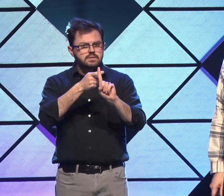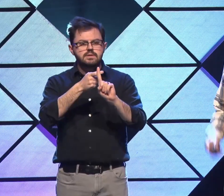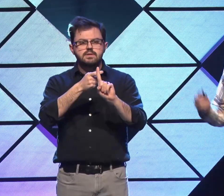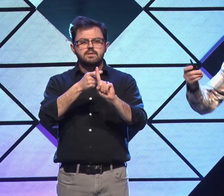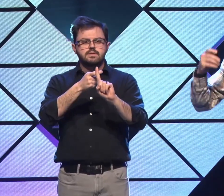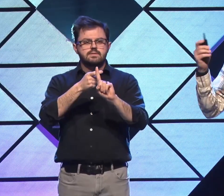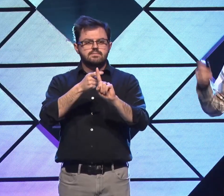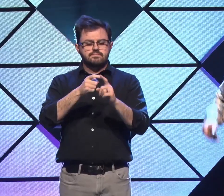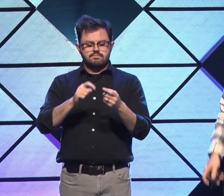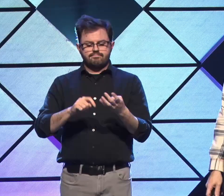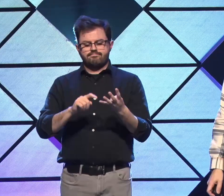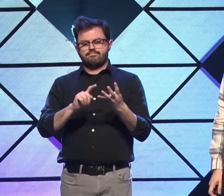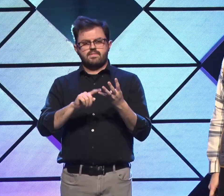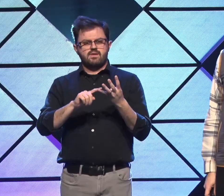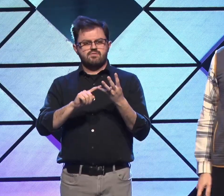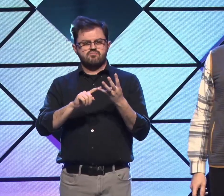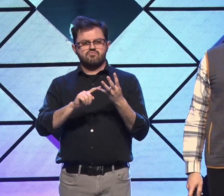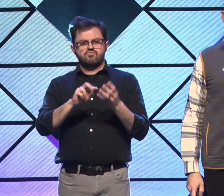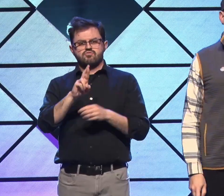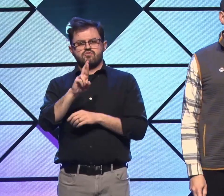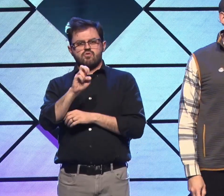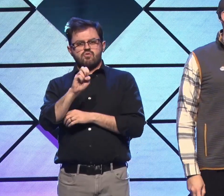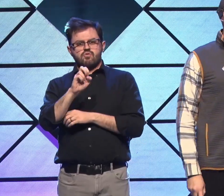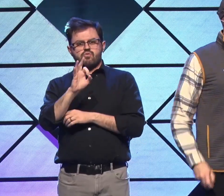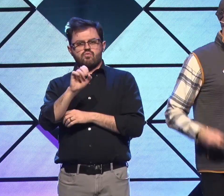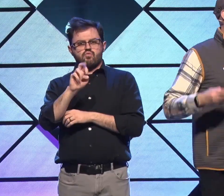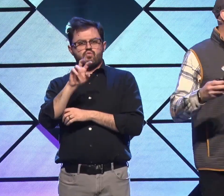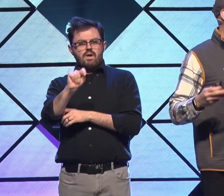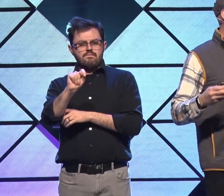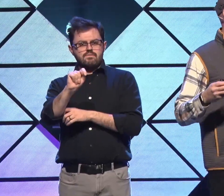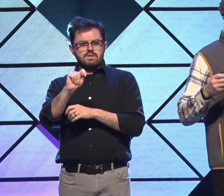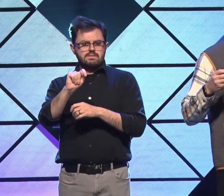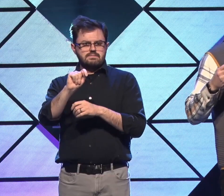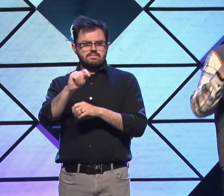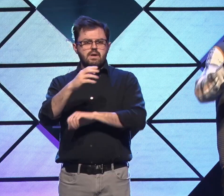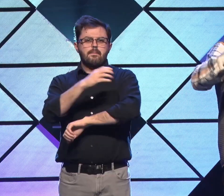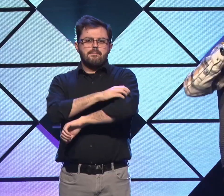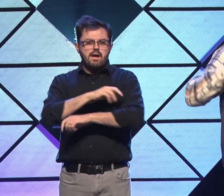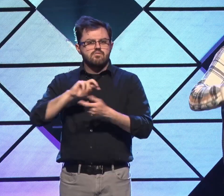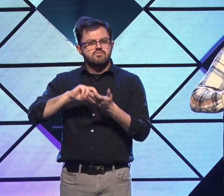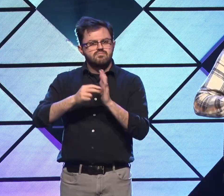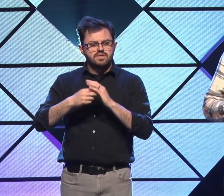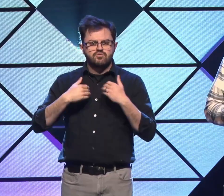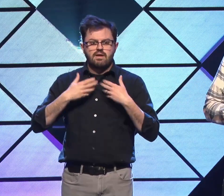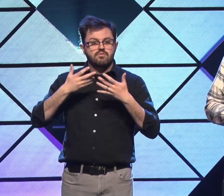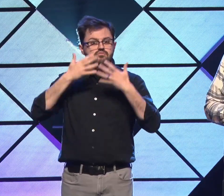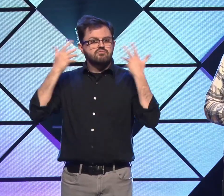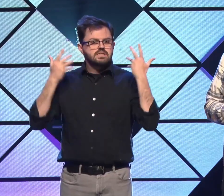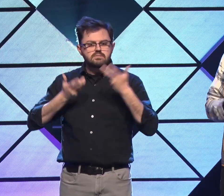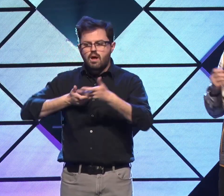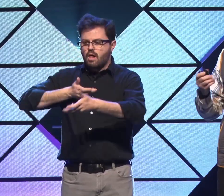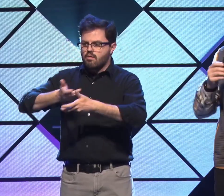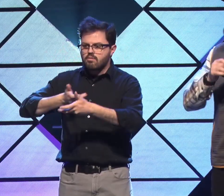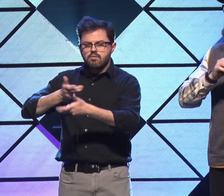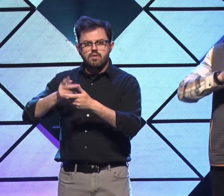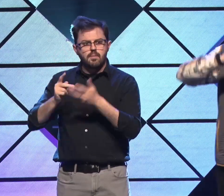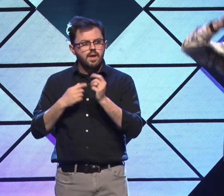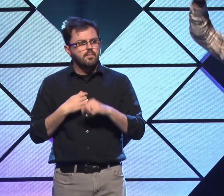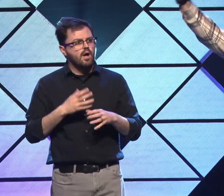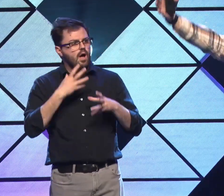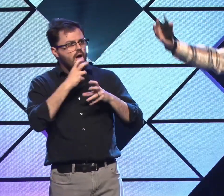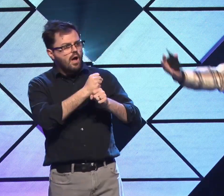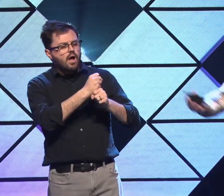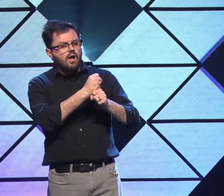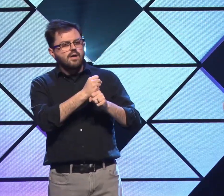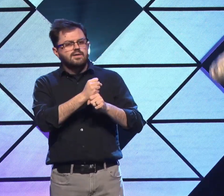lives. And then there's something called referent power, which is this idea of your charisma or your people are drawn to you, right? Now, power is this